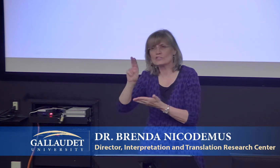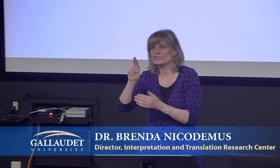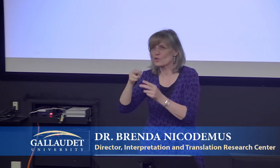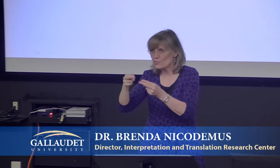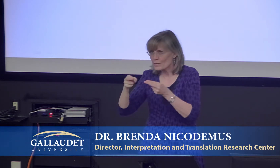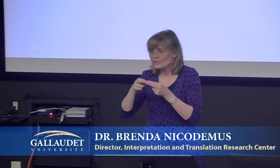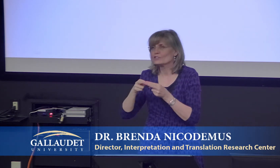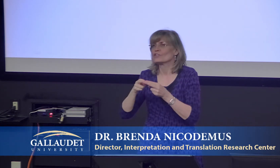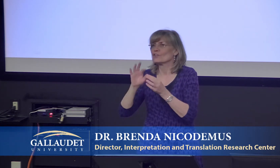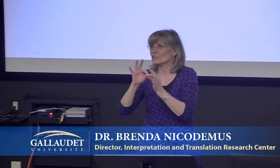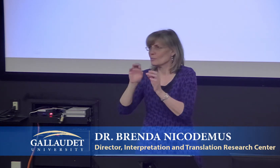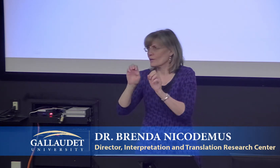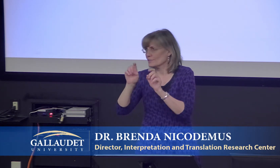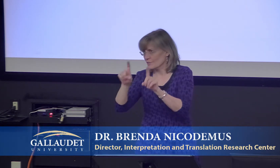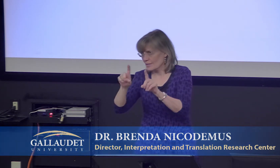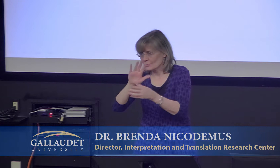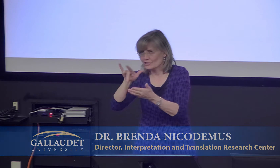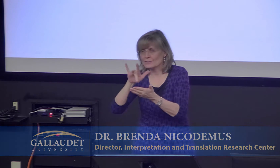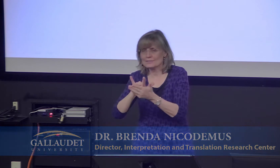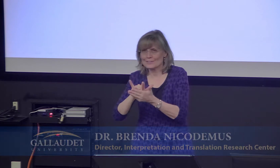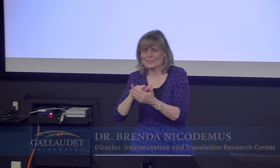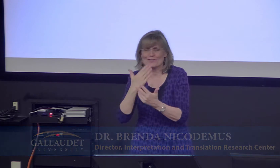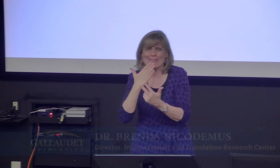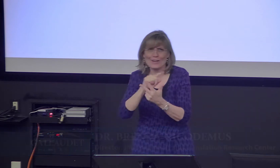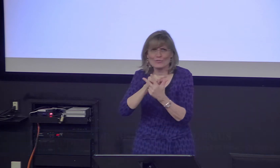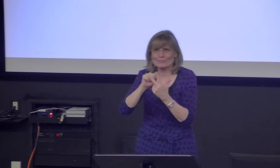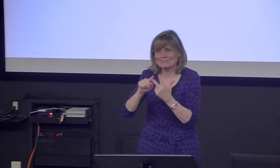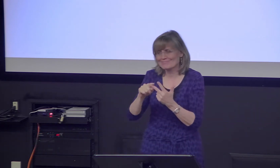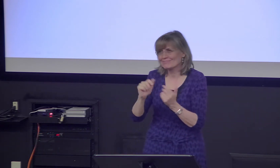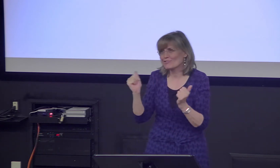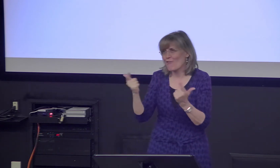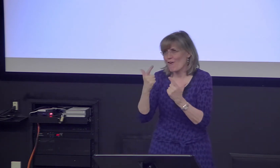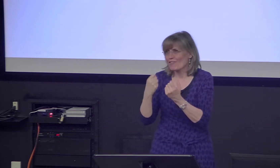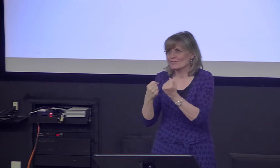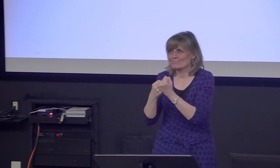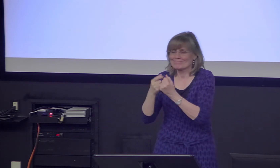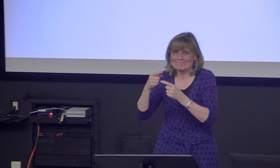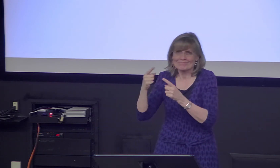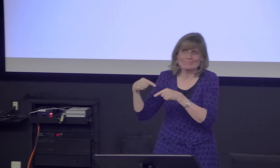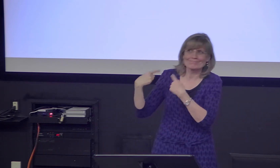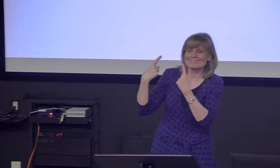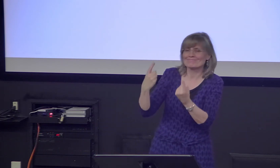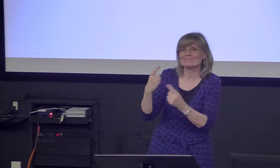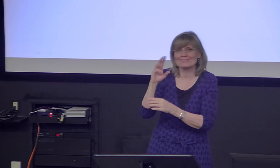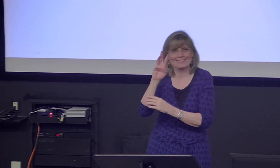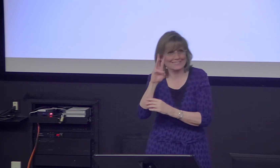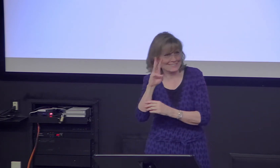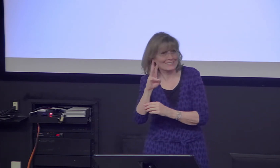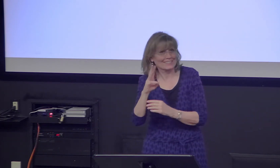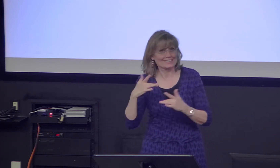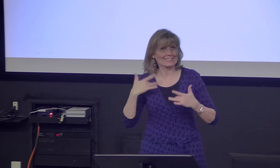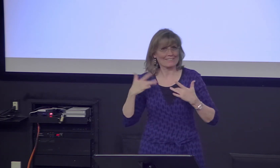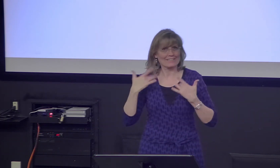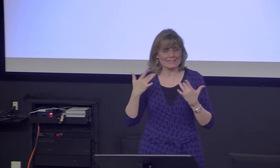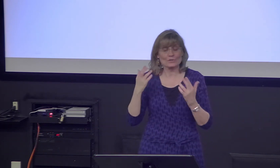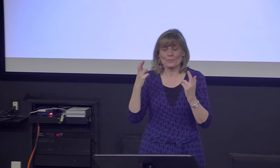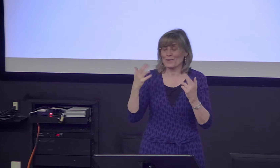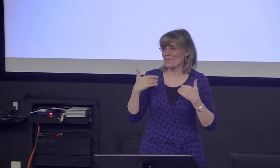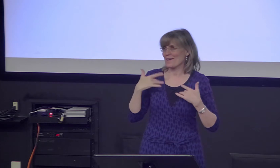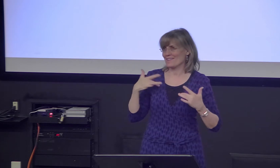GURIEC, Gallaudet University Regional Interpreter Education Center. Thank you to those three groups and units for sponsoring these 6 events,